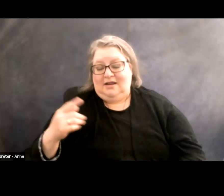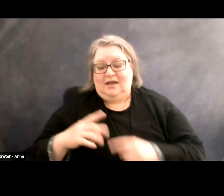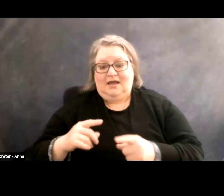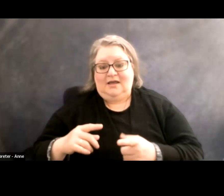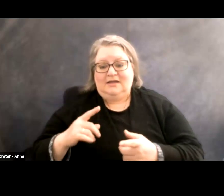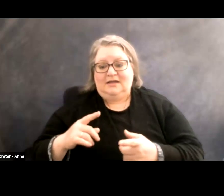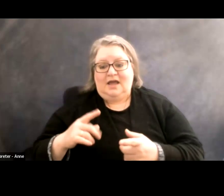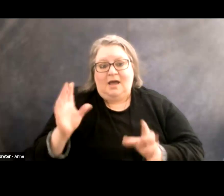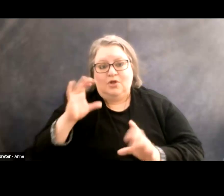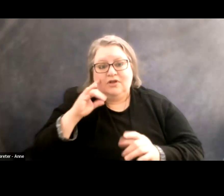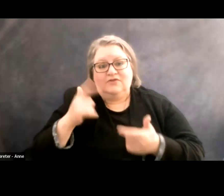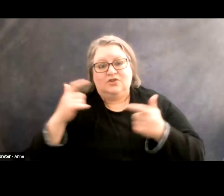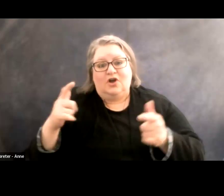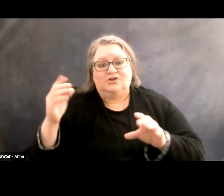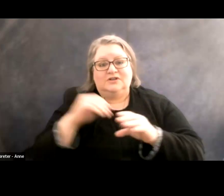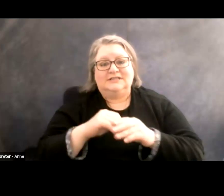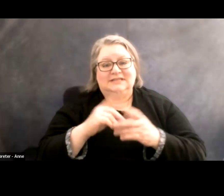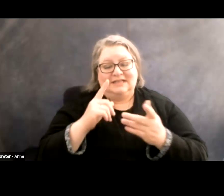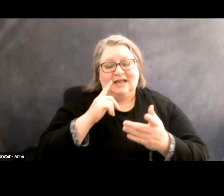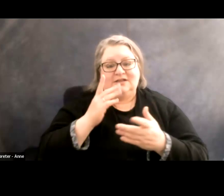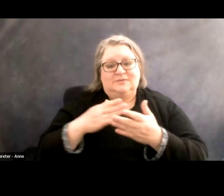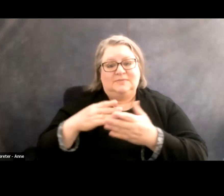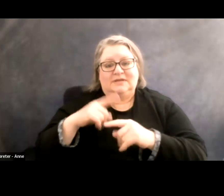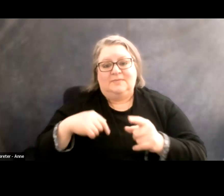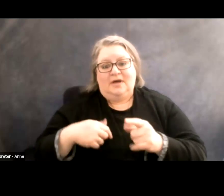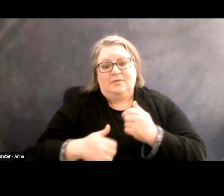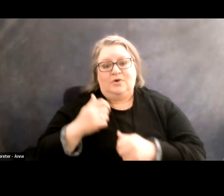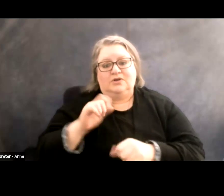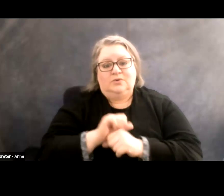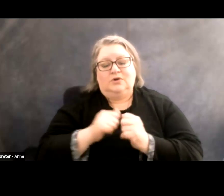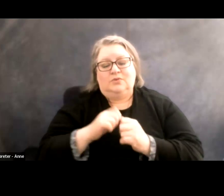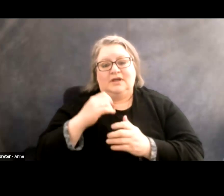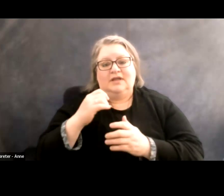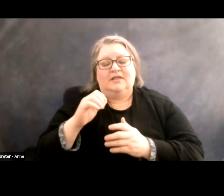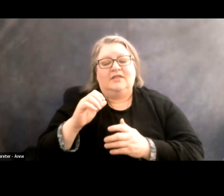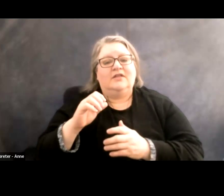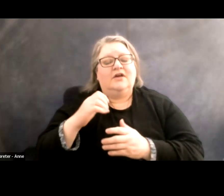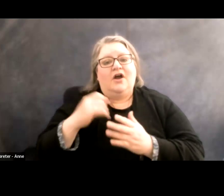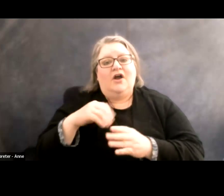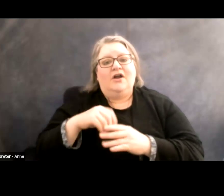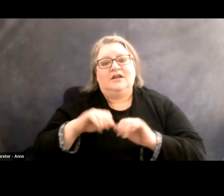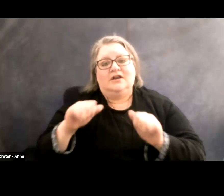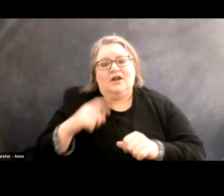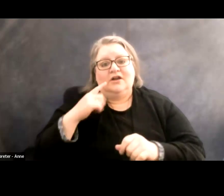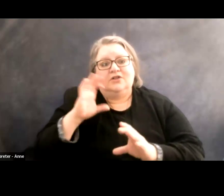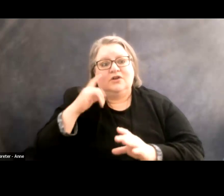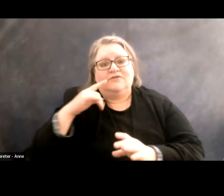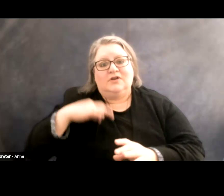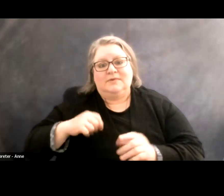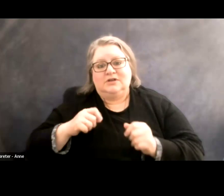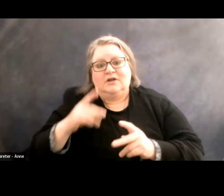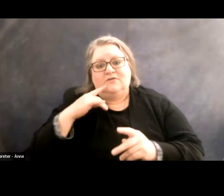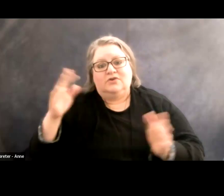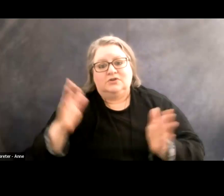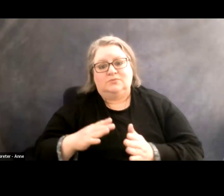for larger installation pieces. I've mainly worked with art and architecture, looking at commission opportunities for